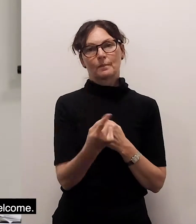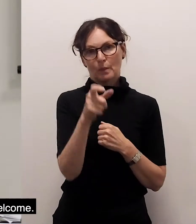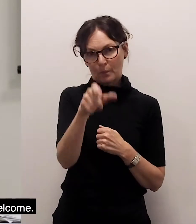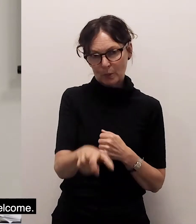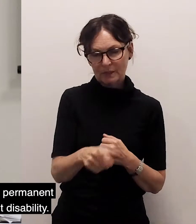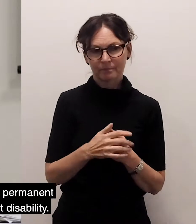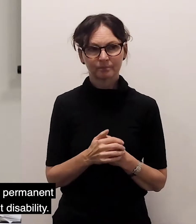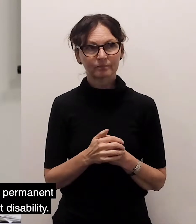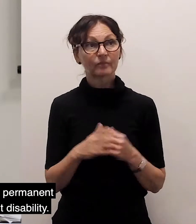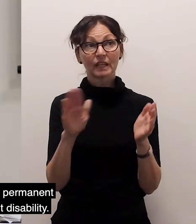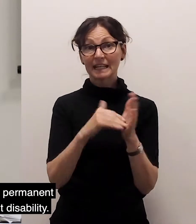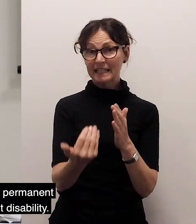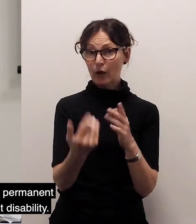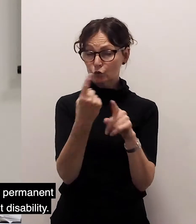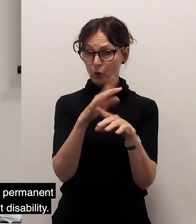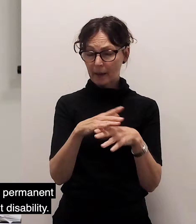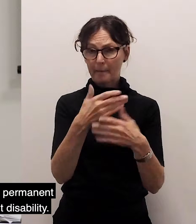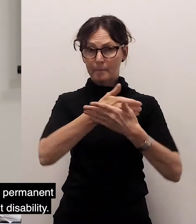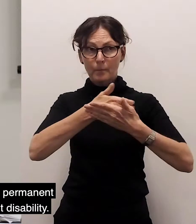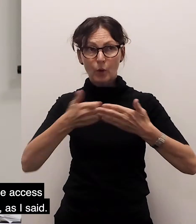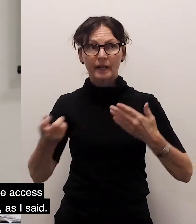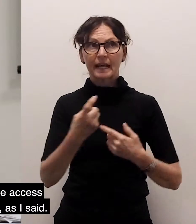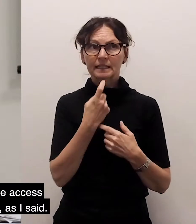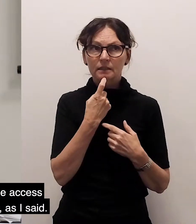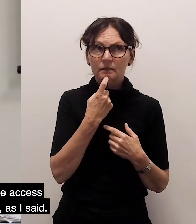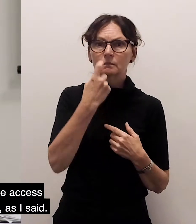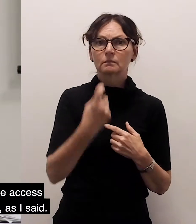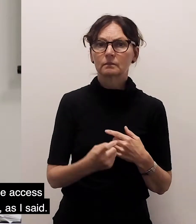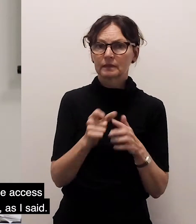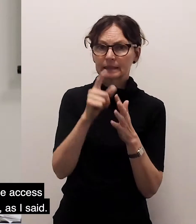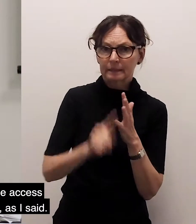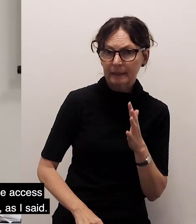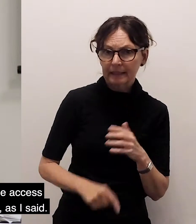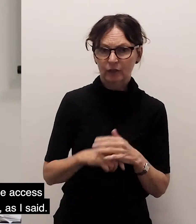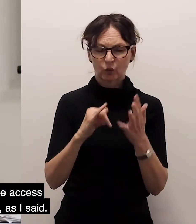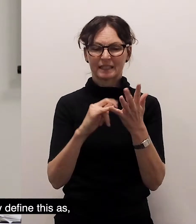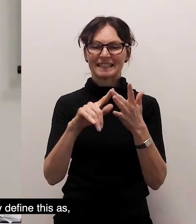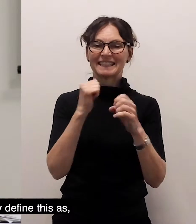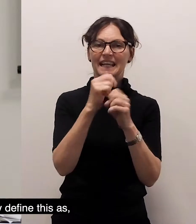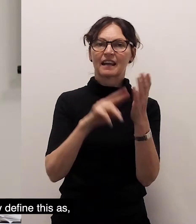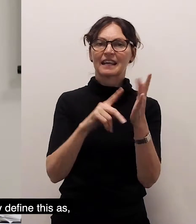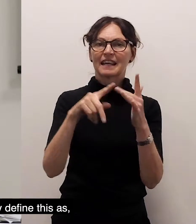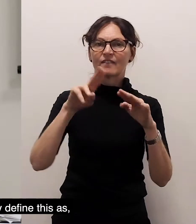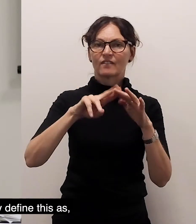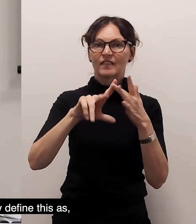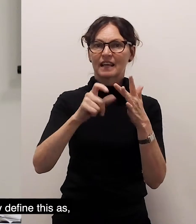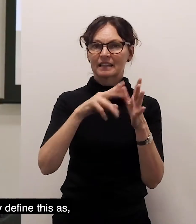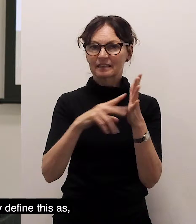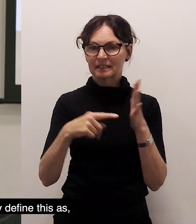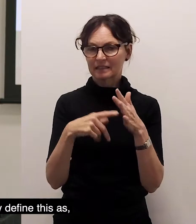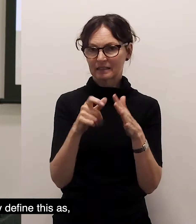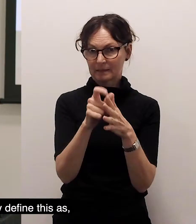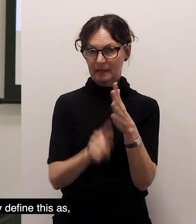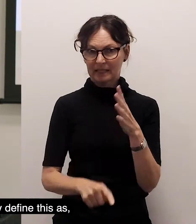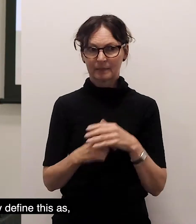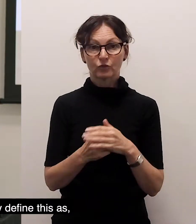You're welcome. So let's look at permanent and significant disability. It's one of the access requirements, as I said, and under